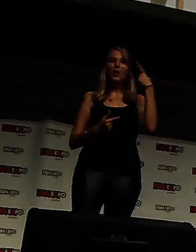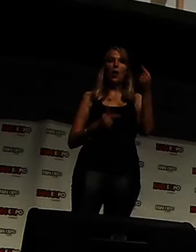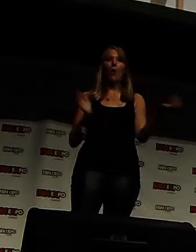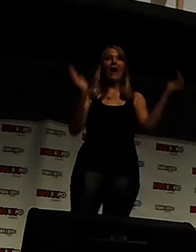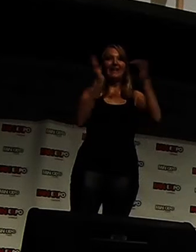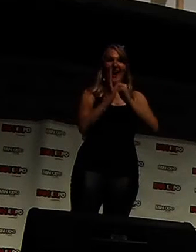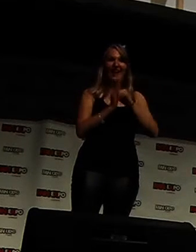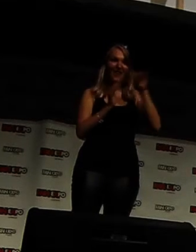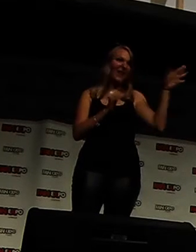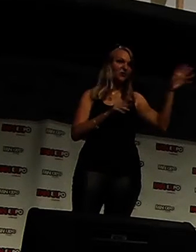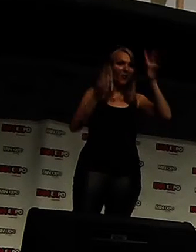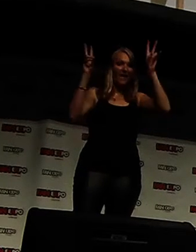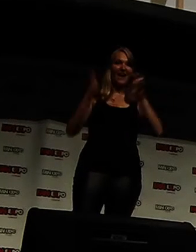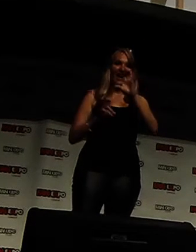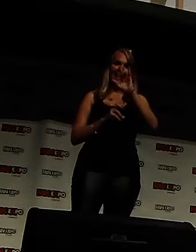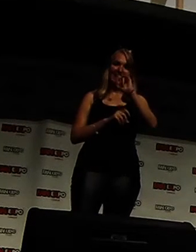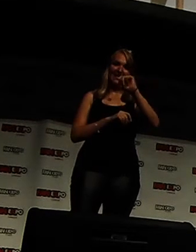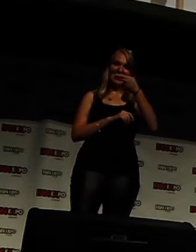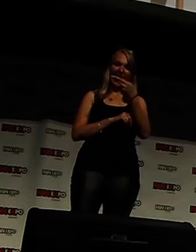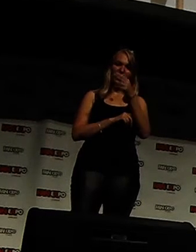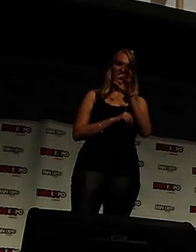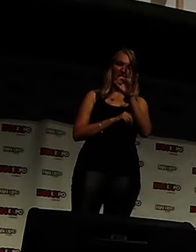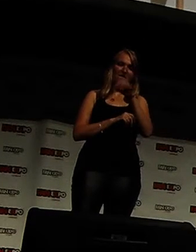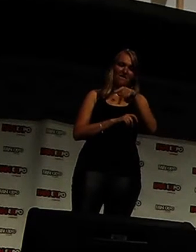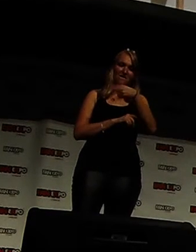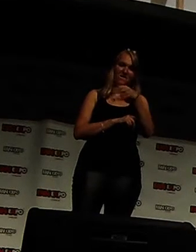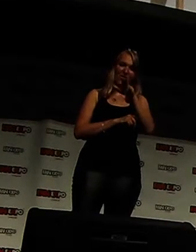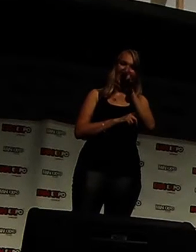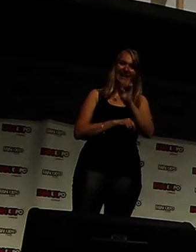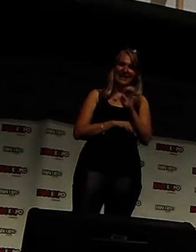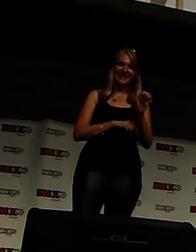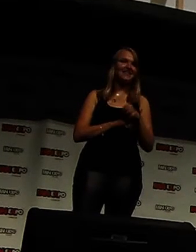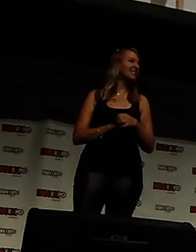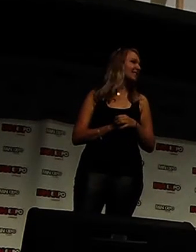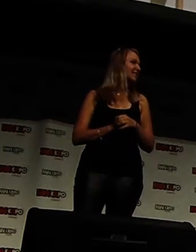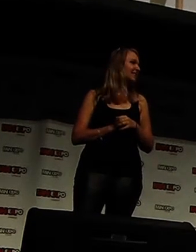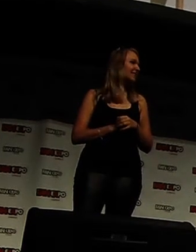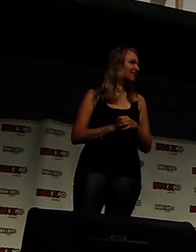There we go. Let's do it.